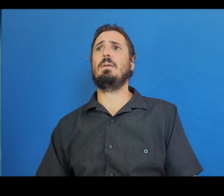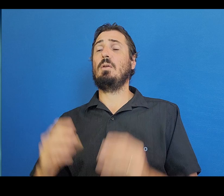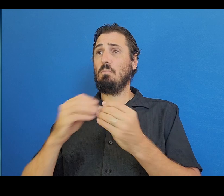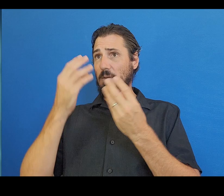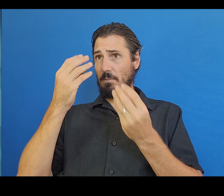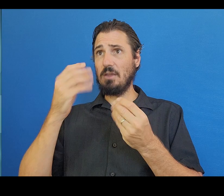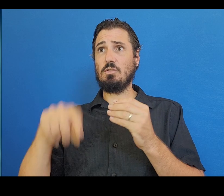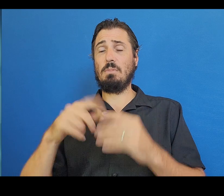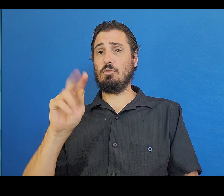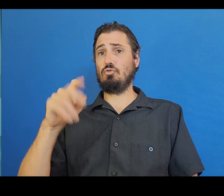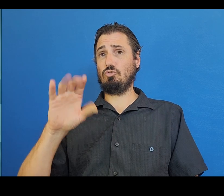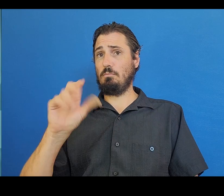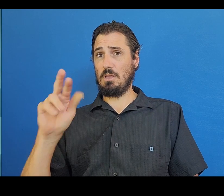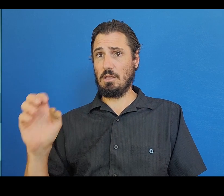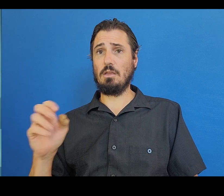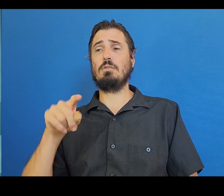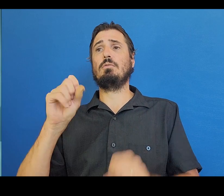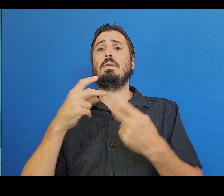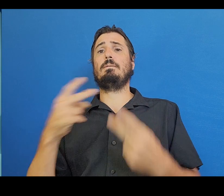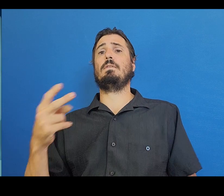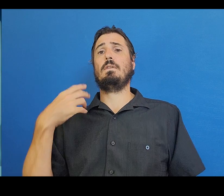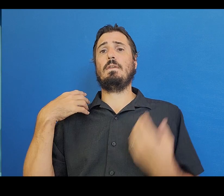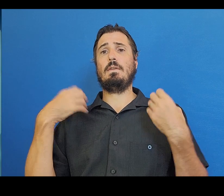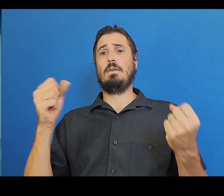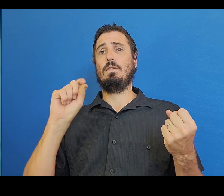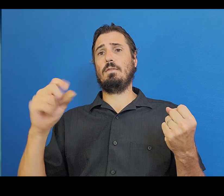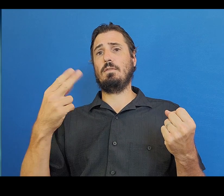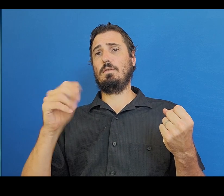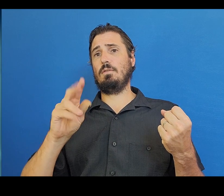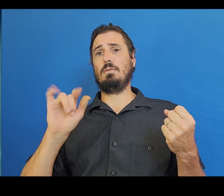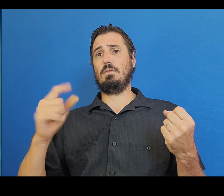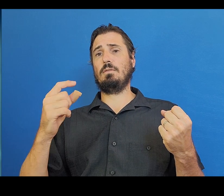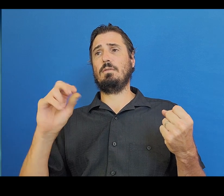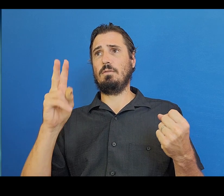about this year's Tropic Care event, including a full schedule of all clinics, please visit